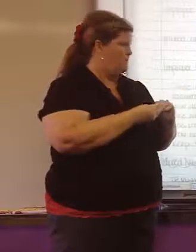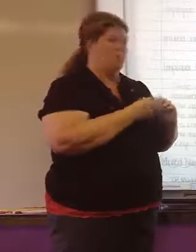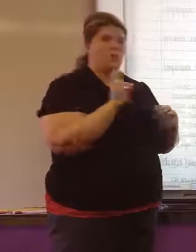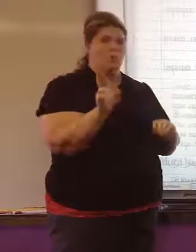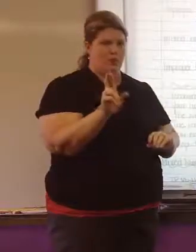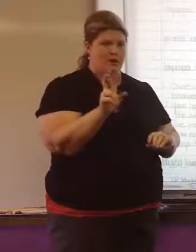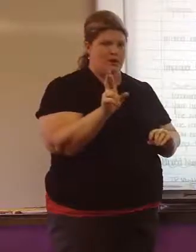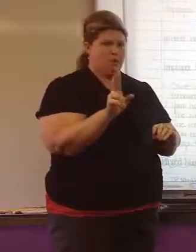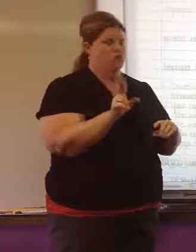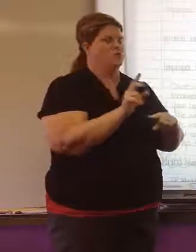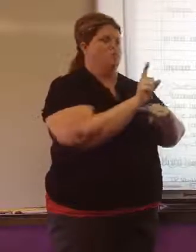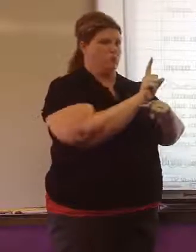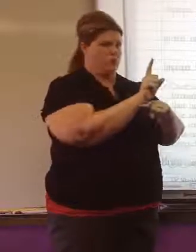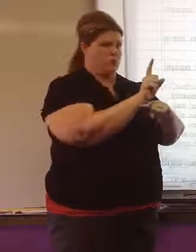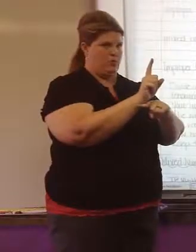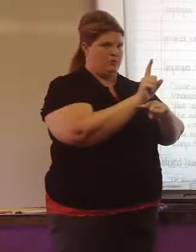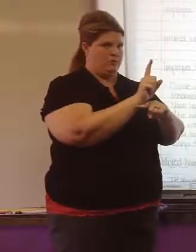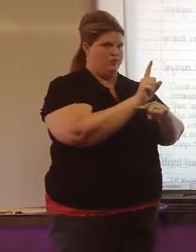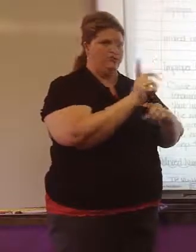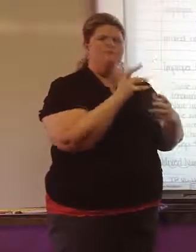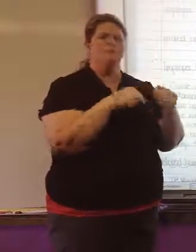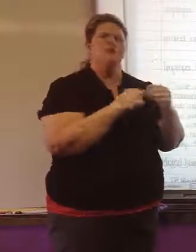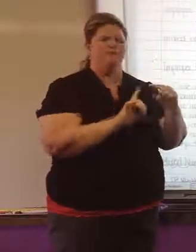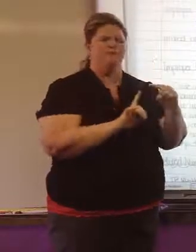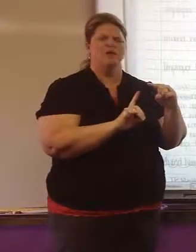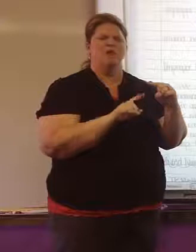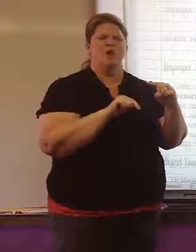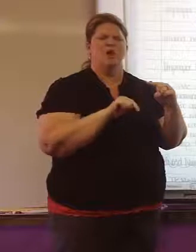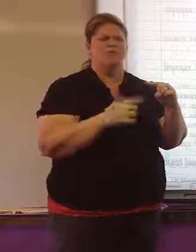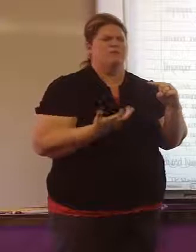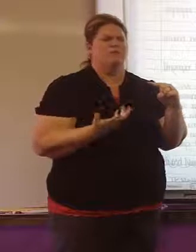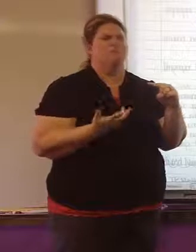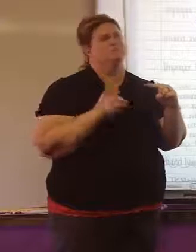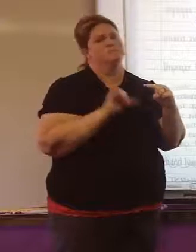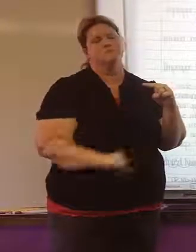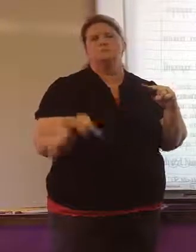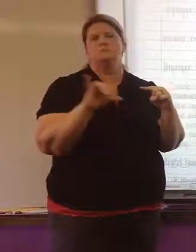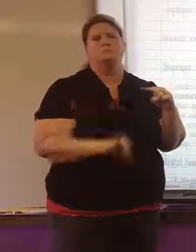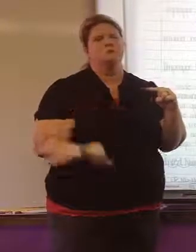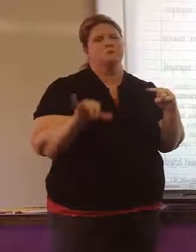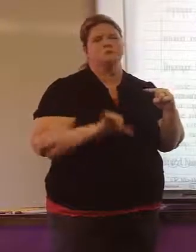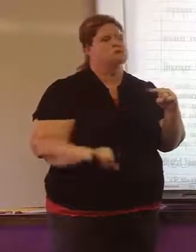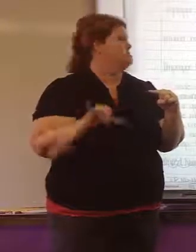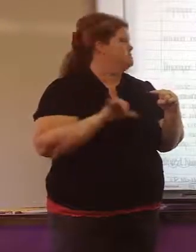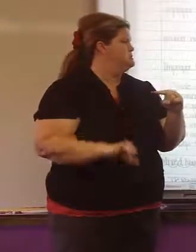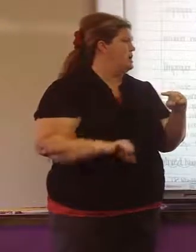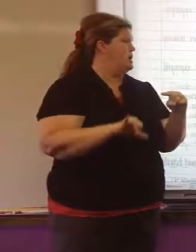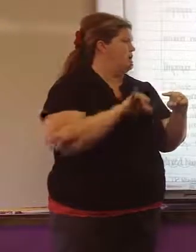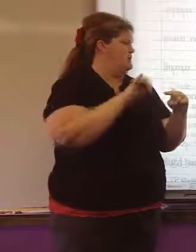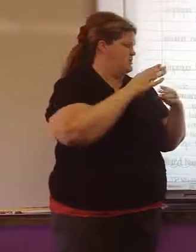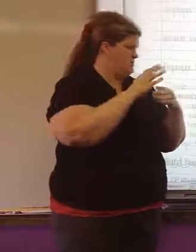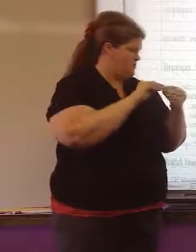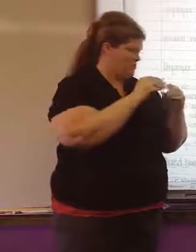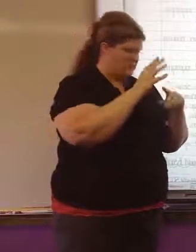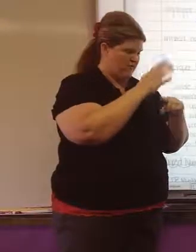Remainder, numerator. What about the denominator? It stays the same. The number you divided